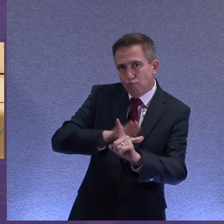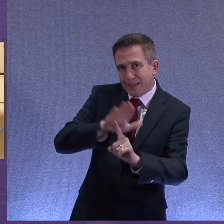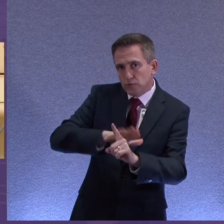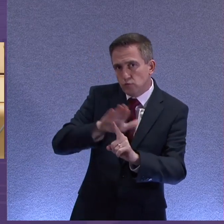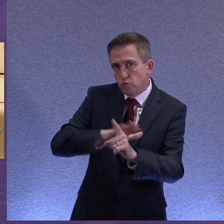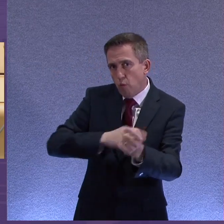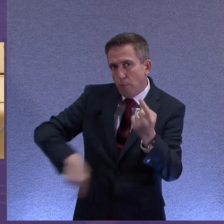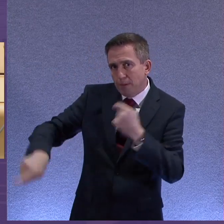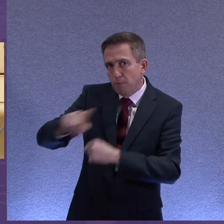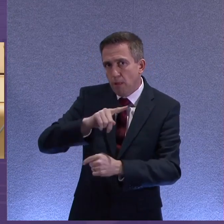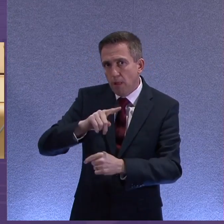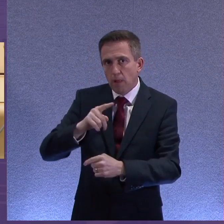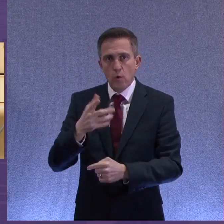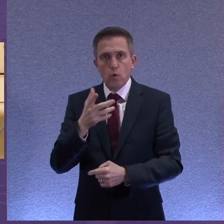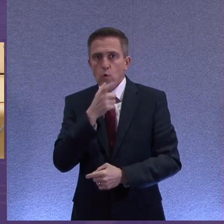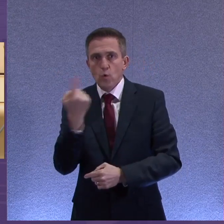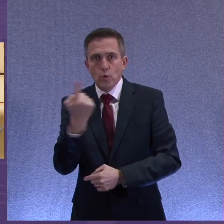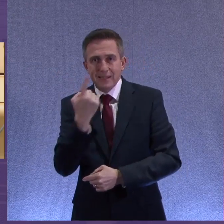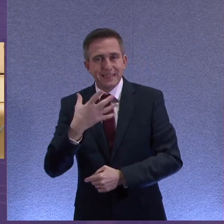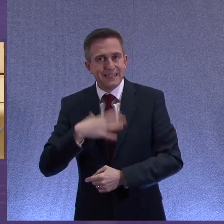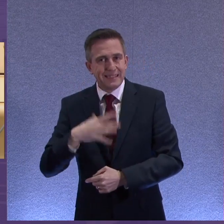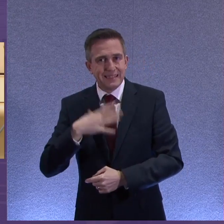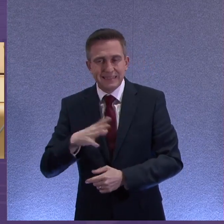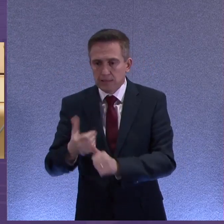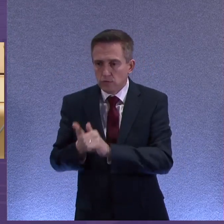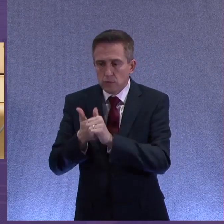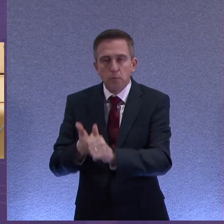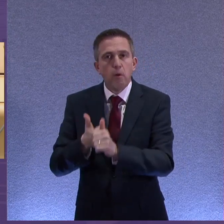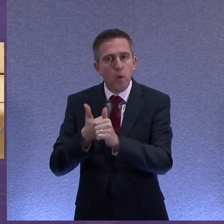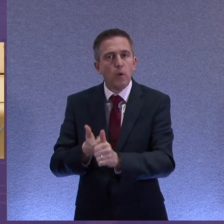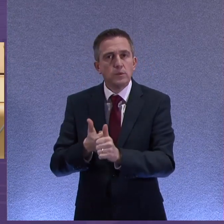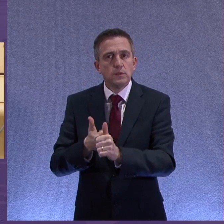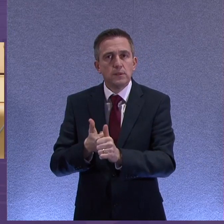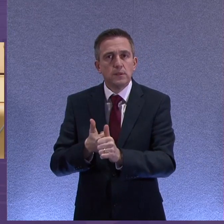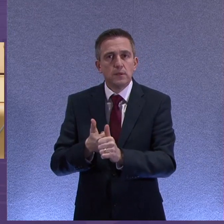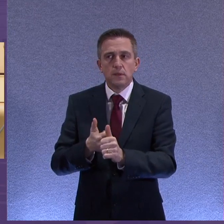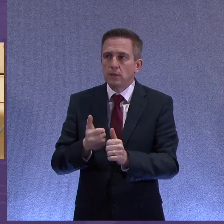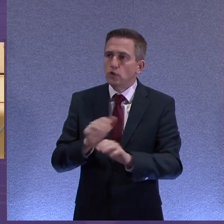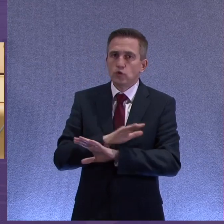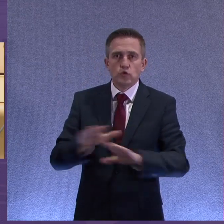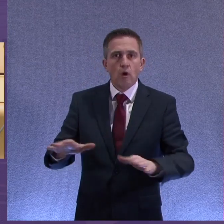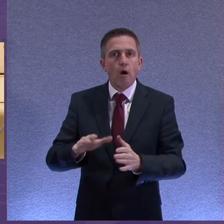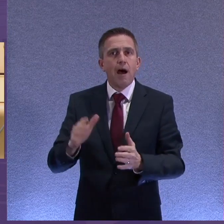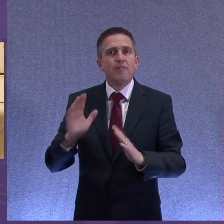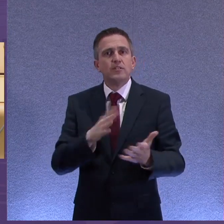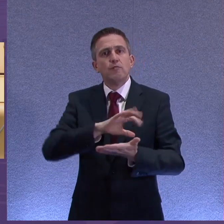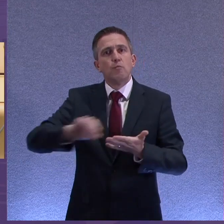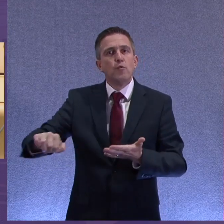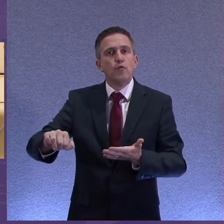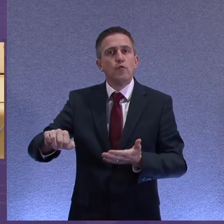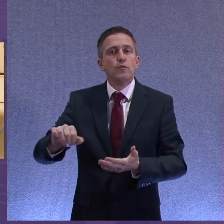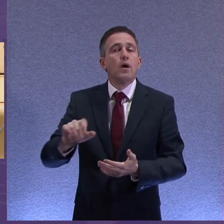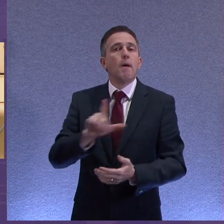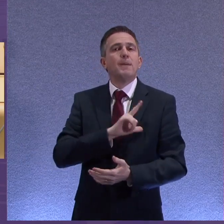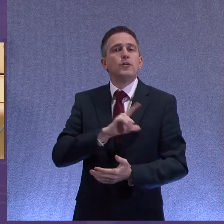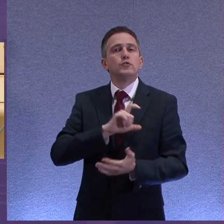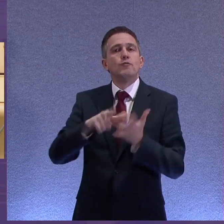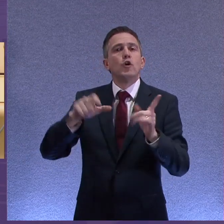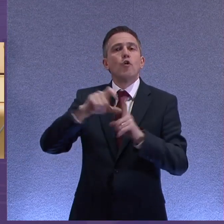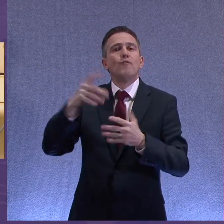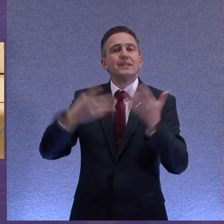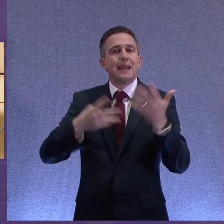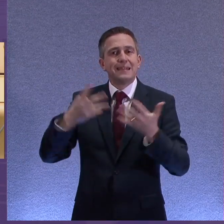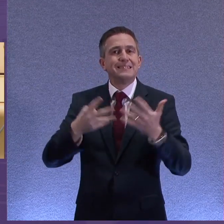people who require vital social care support should not have that removed to cope with the COVID-19